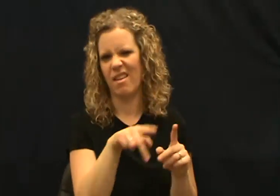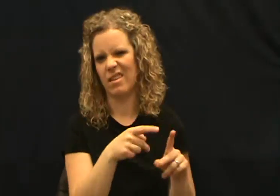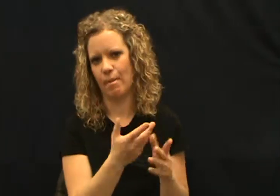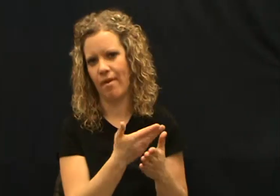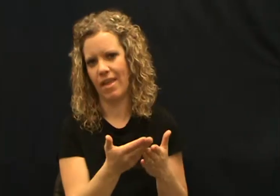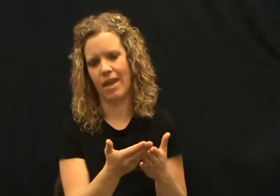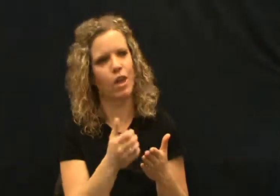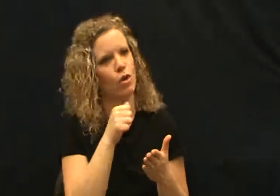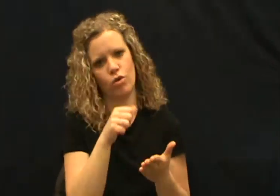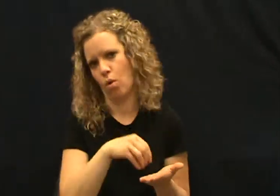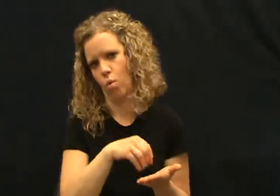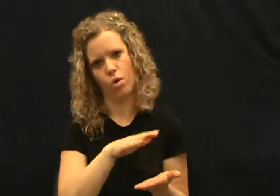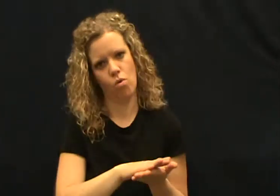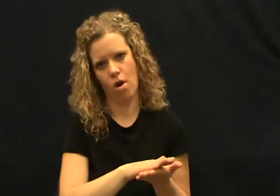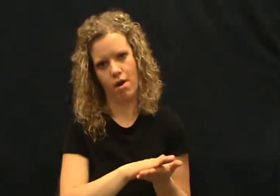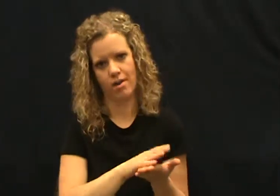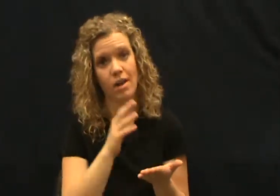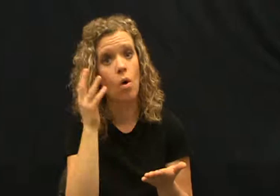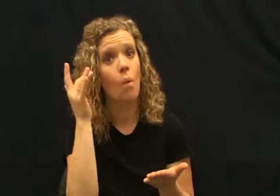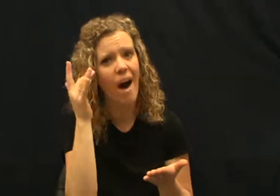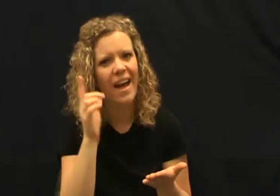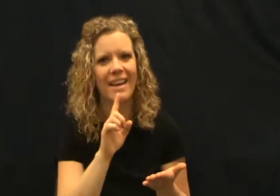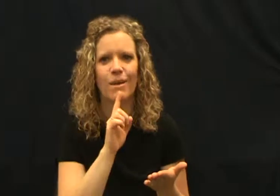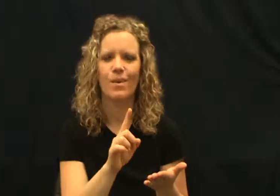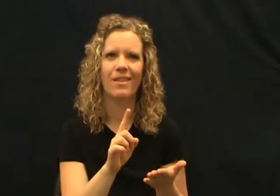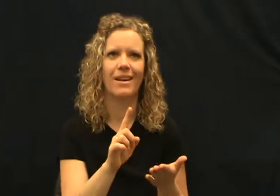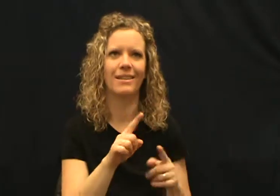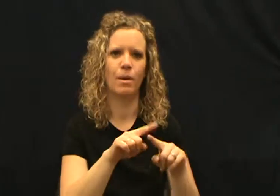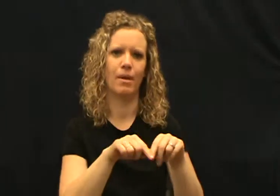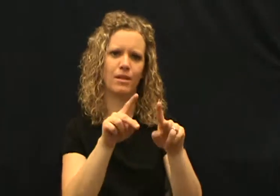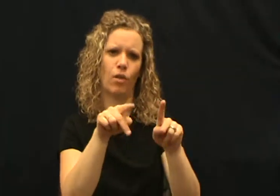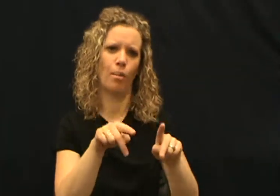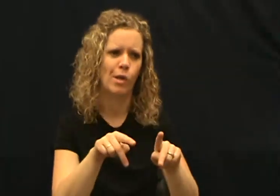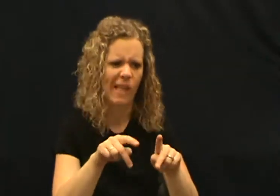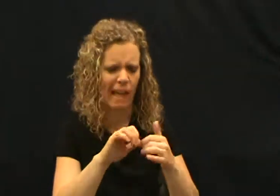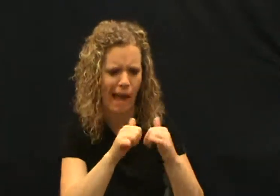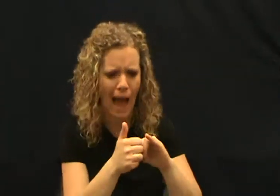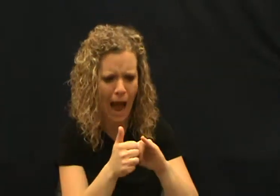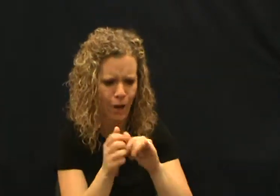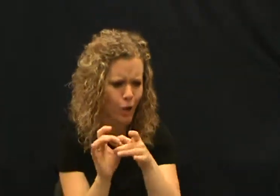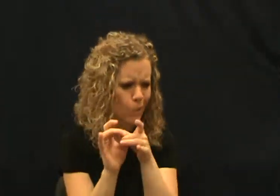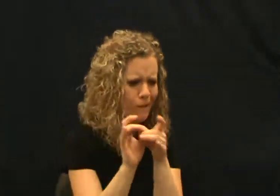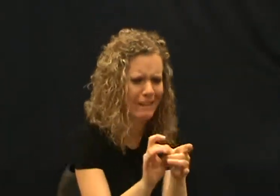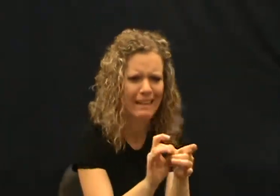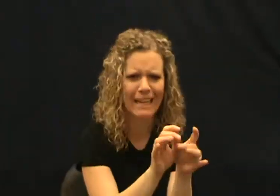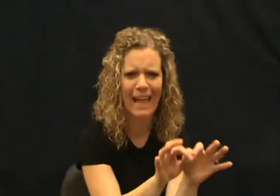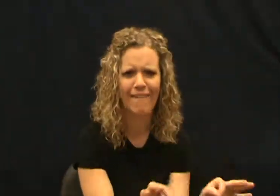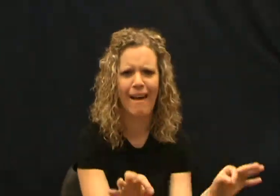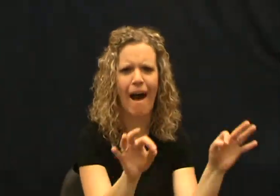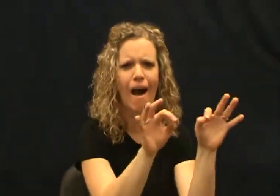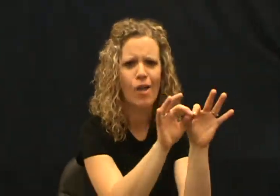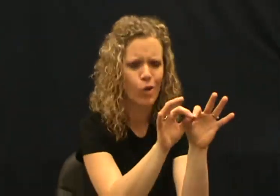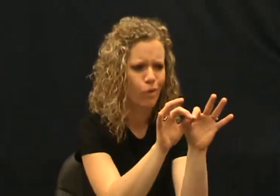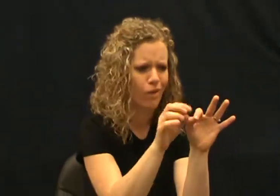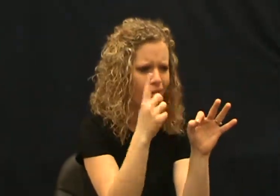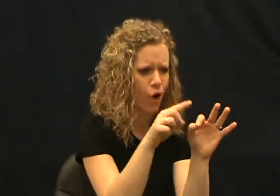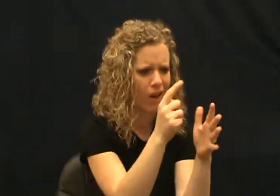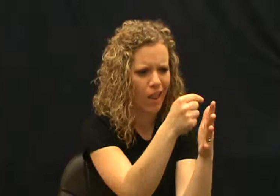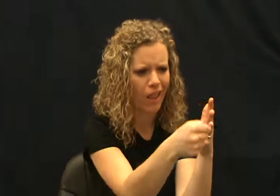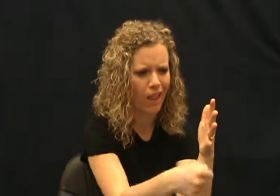recorded because it's very subjective as to how you would go about placing a value on something like that. So what amounts to